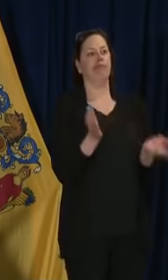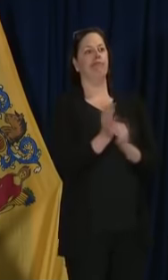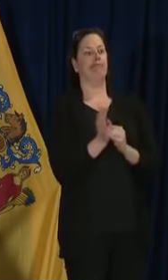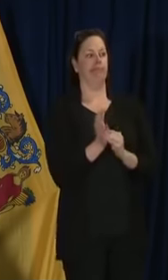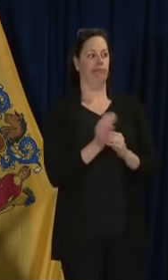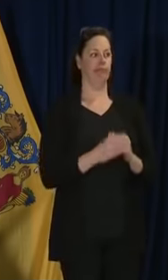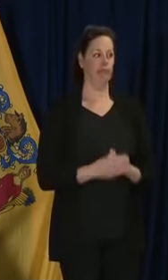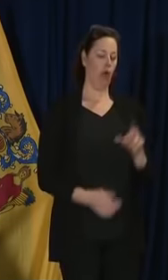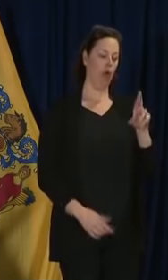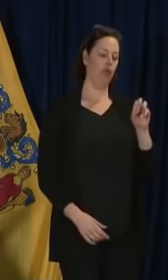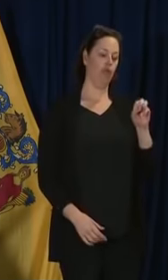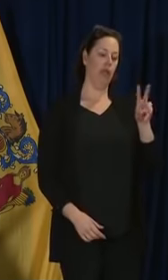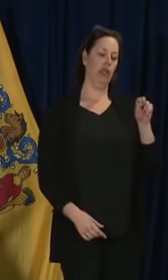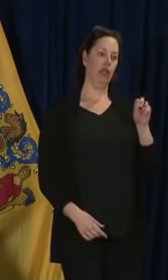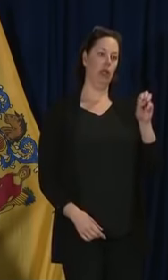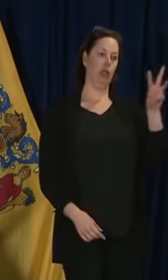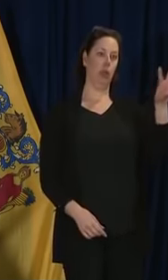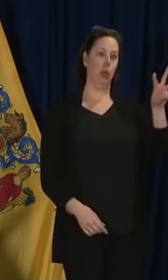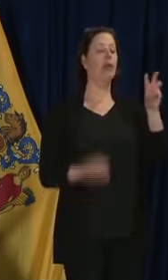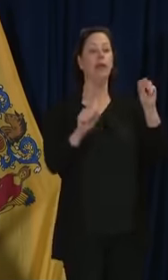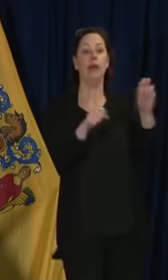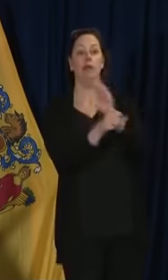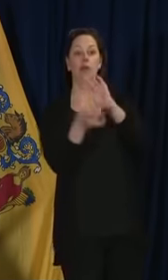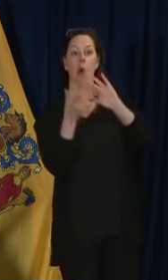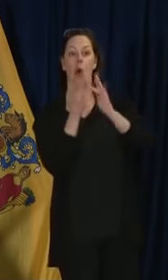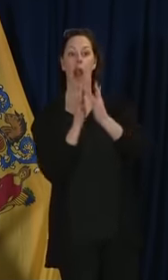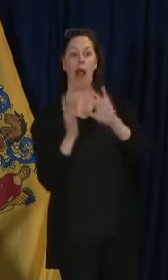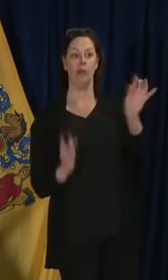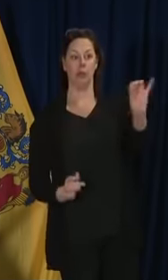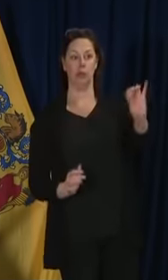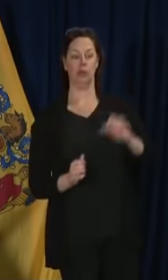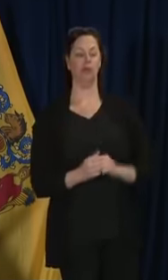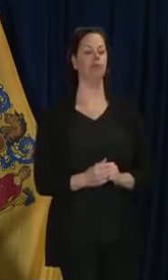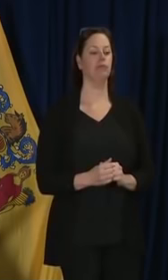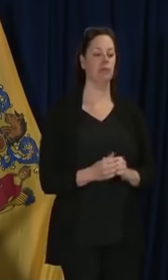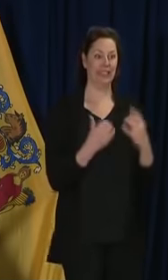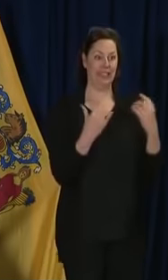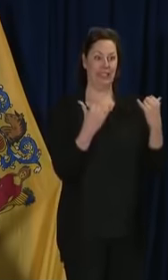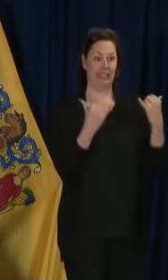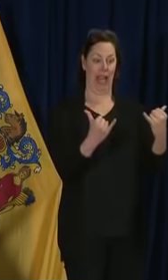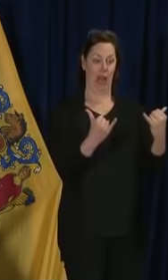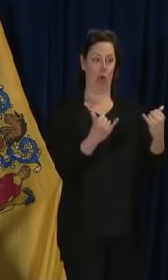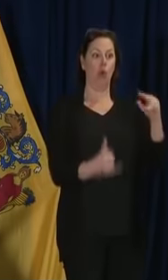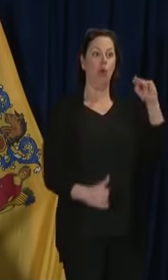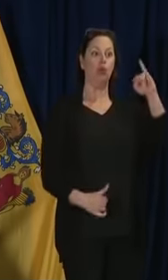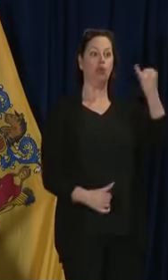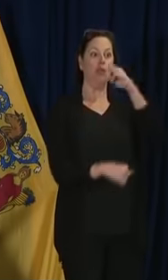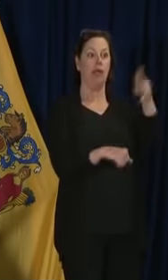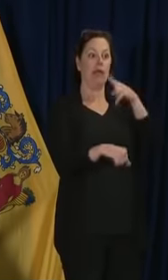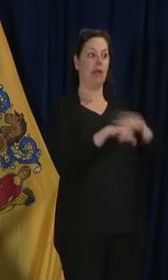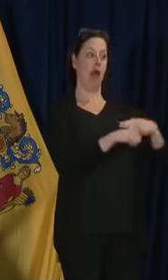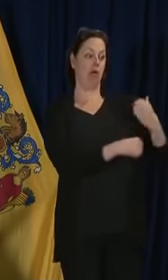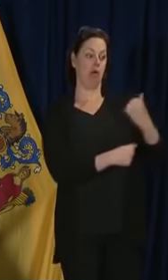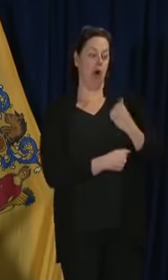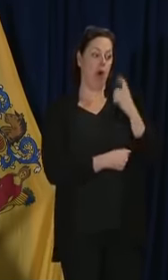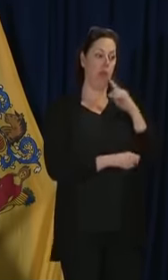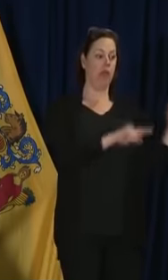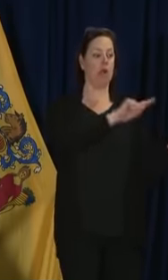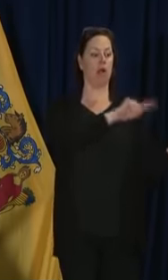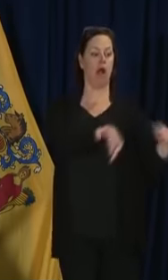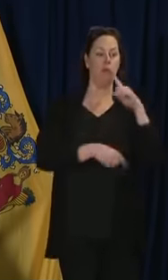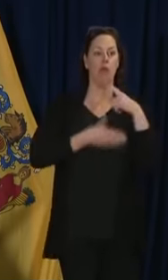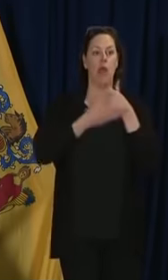Additionally, and General Beal will discuss this, as of today, I am mobilizing the New Jersey National Guard to assist